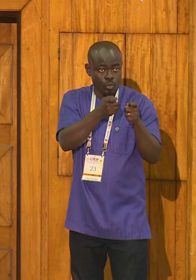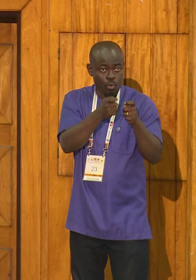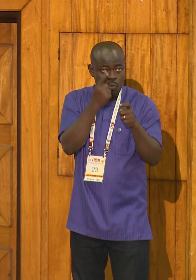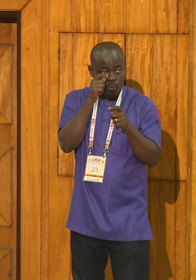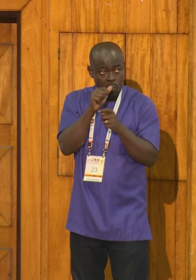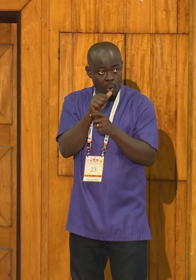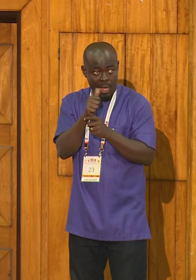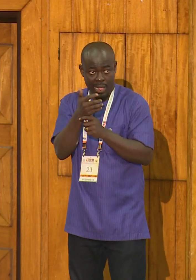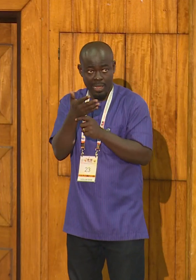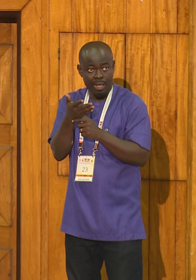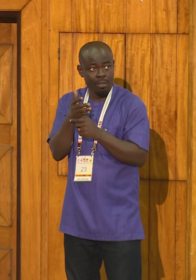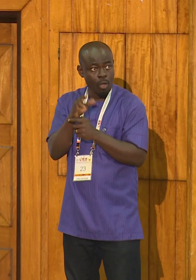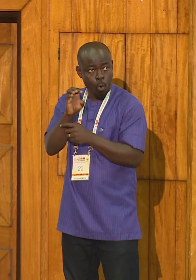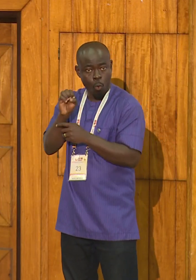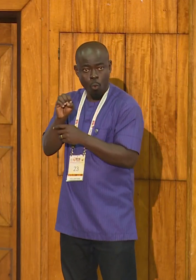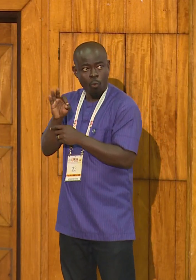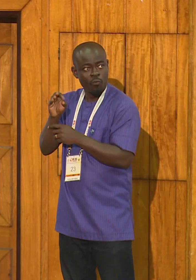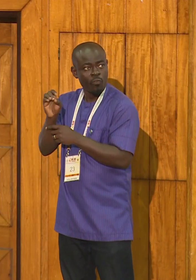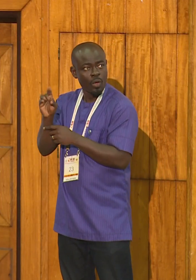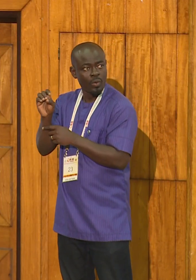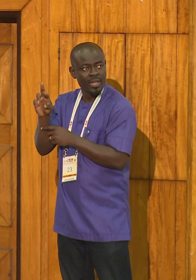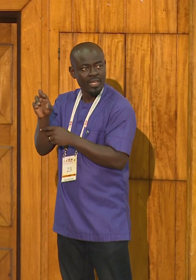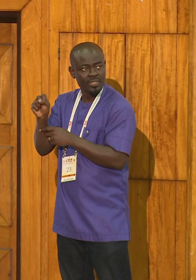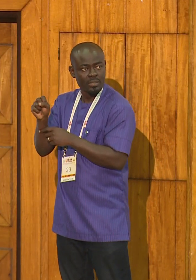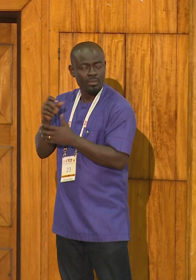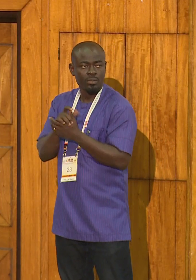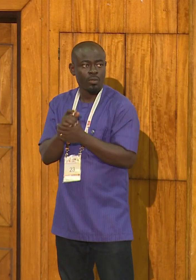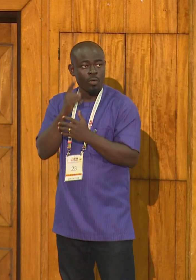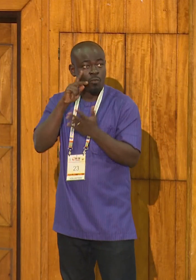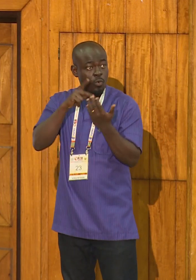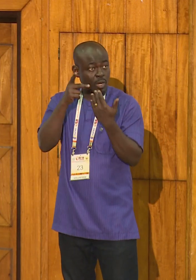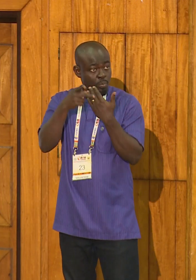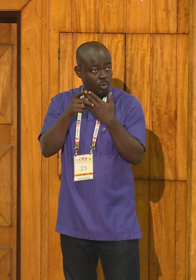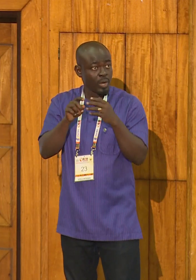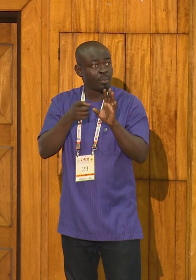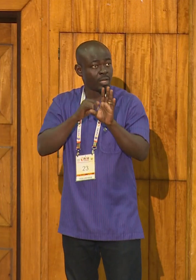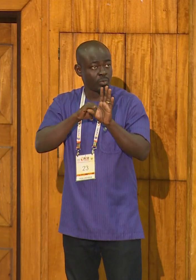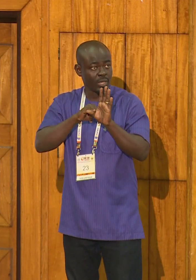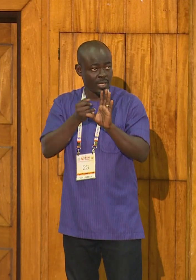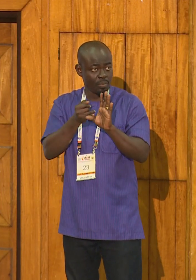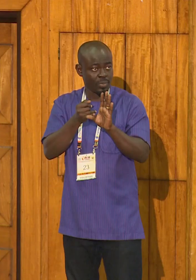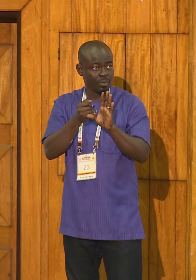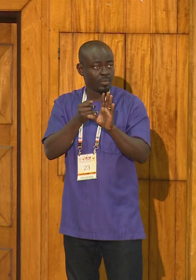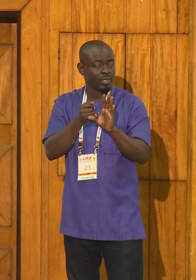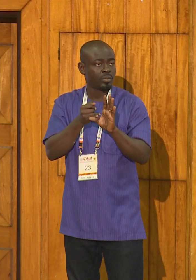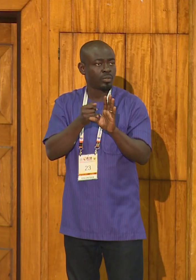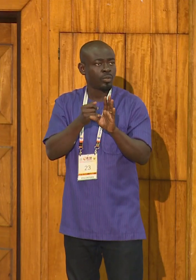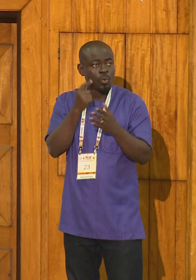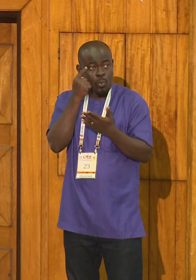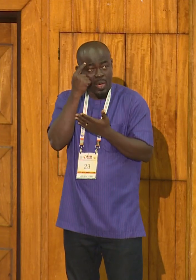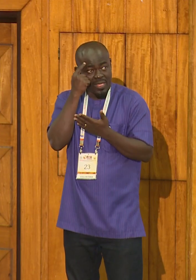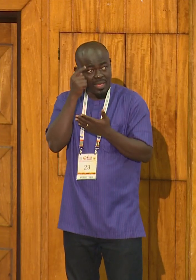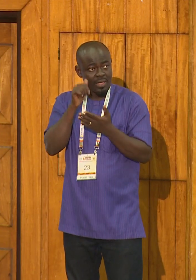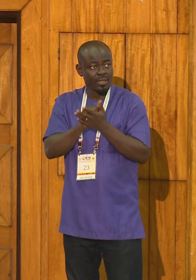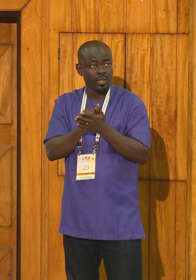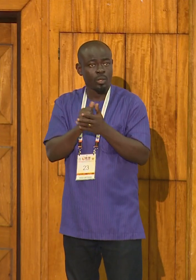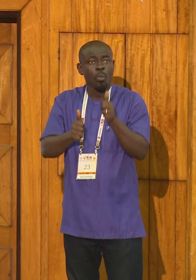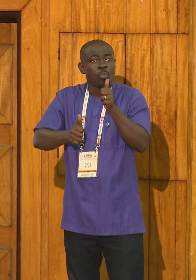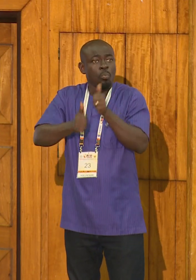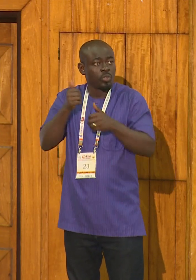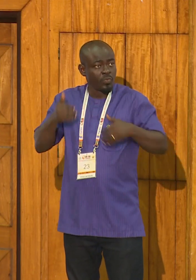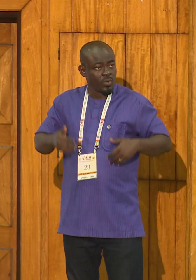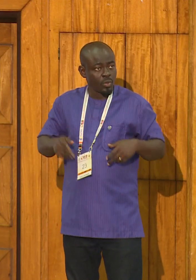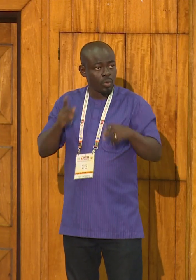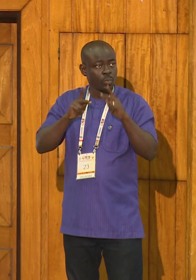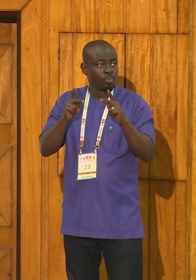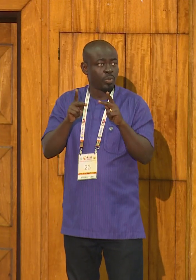confounders. For the program that we were implementing, considering that most of these adolescents that